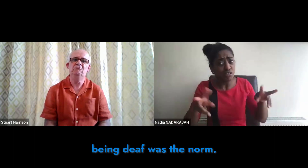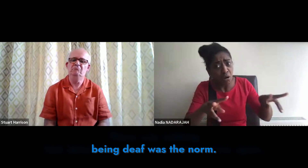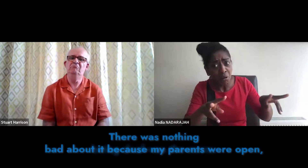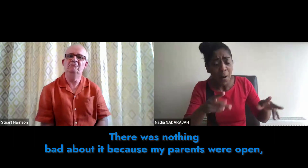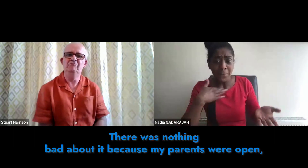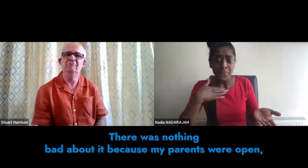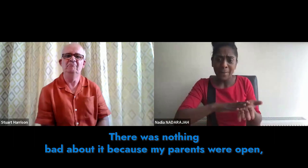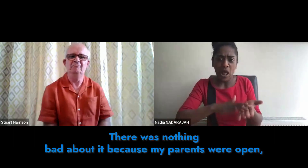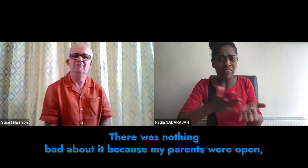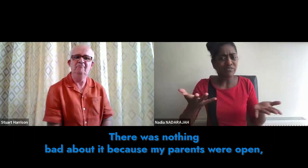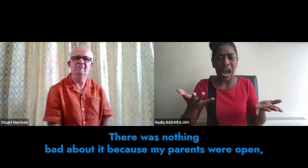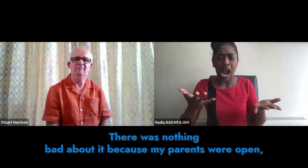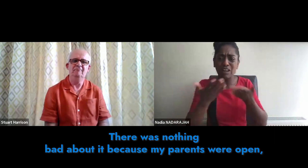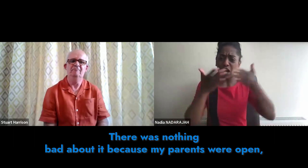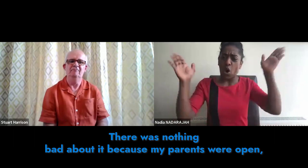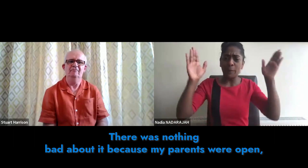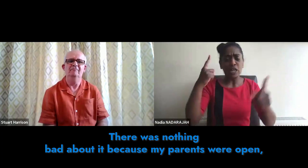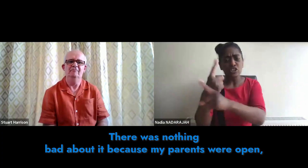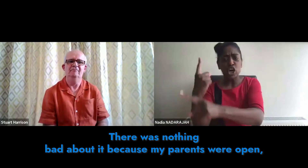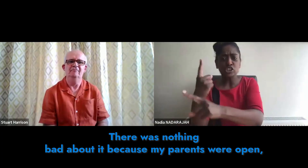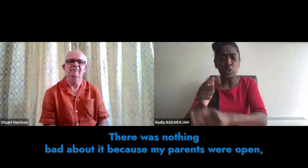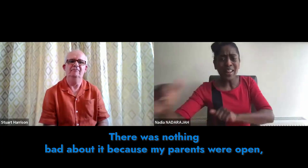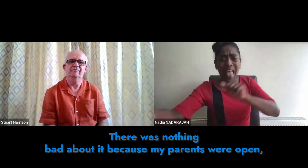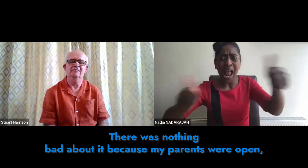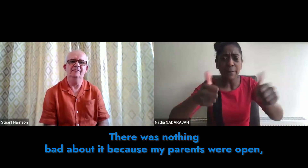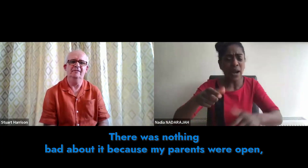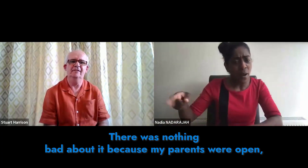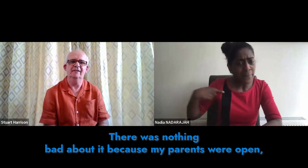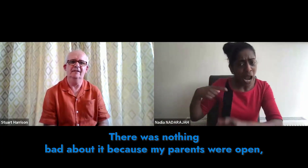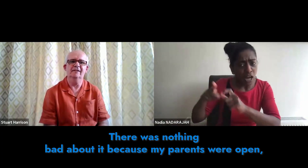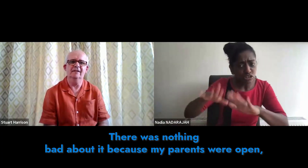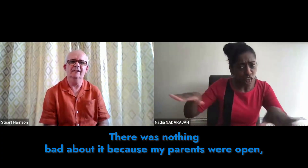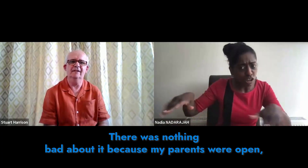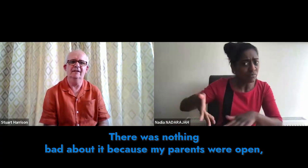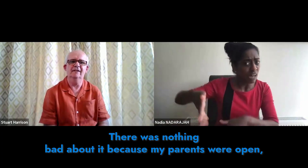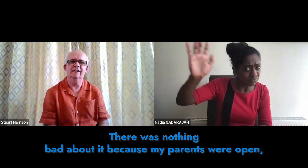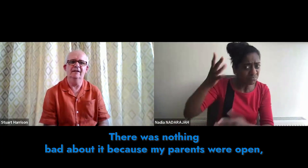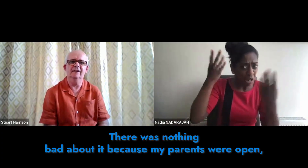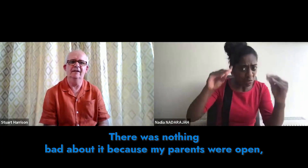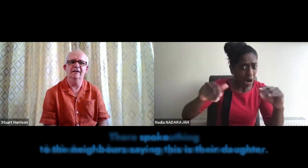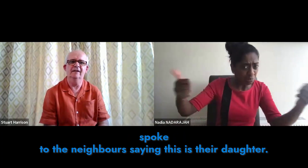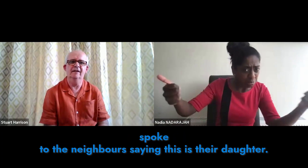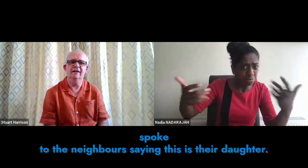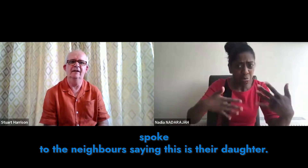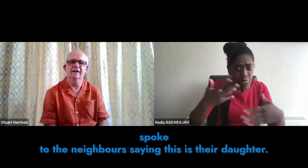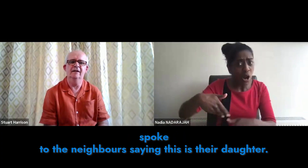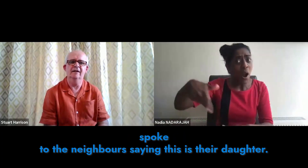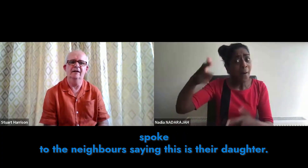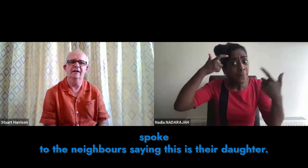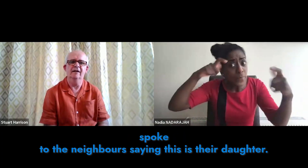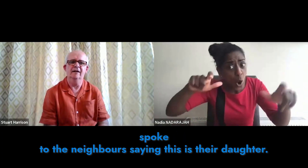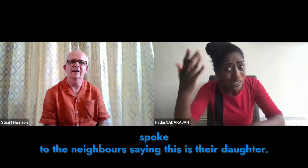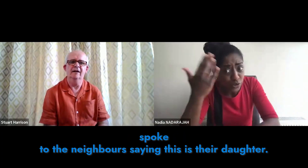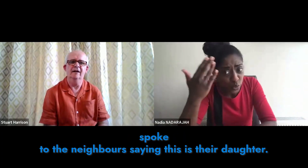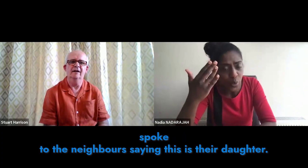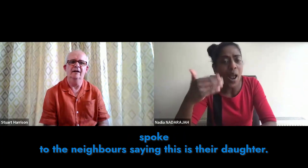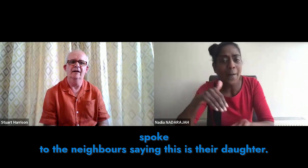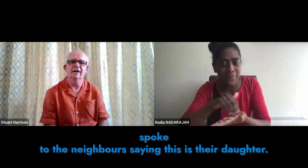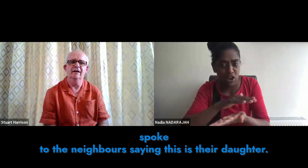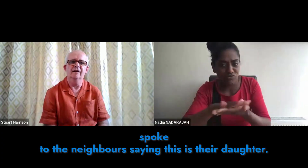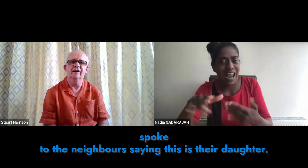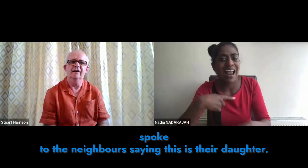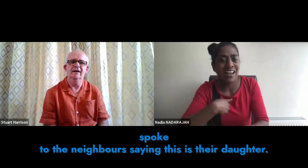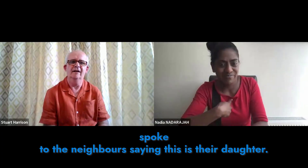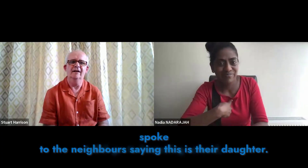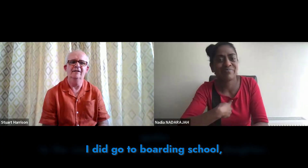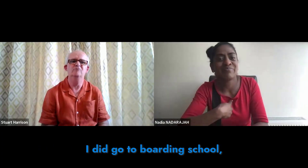the norm. There was nothing bad about it, because my parents were open, spoke to the neighbours, saying this